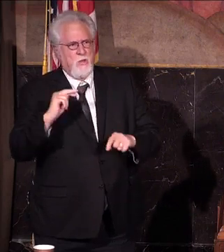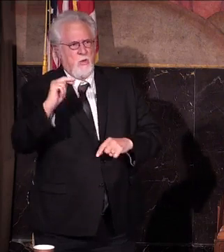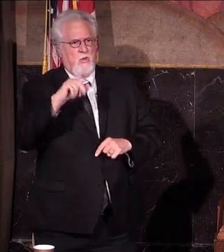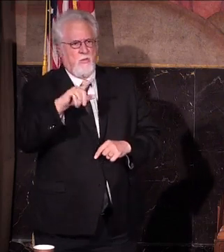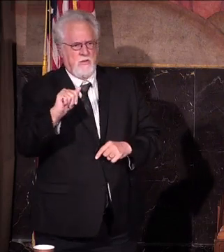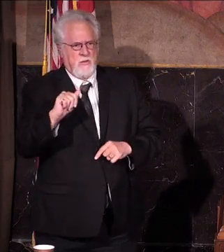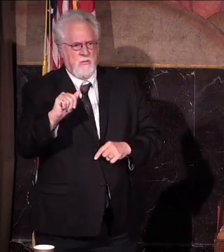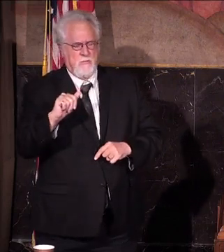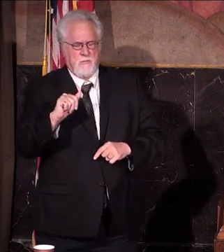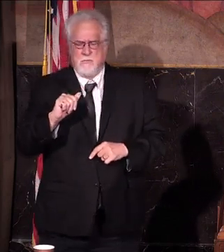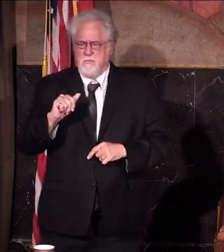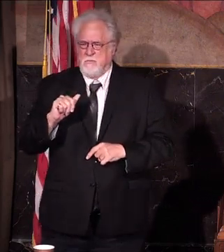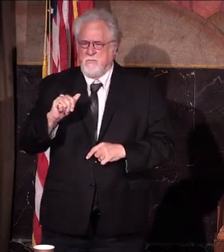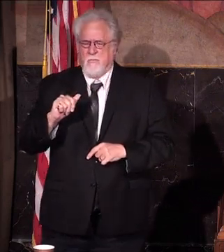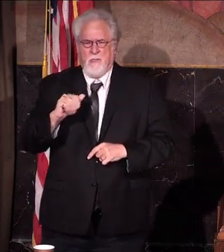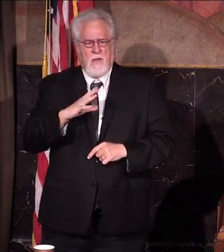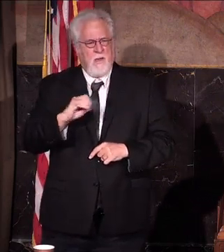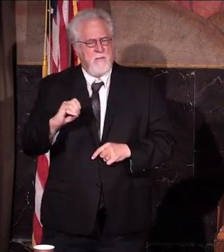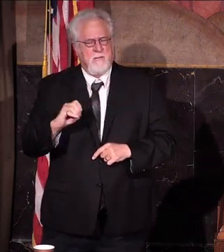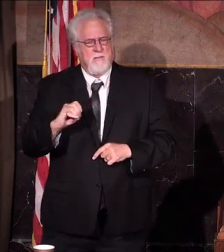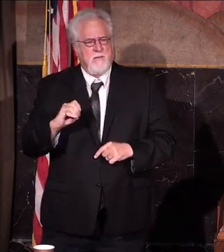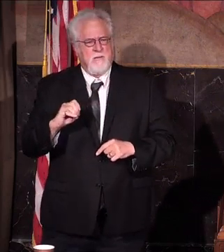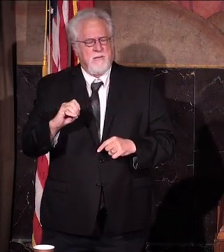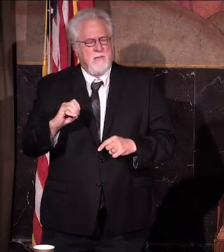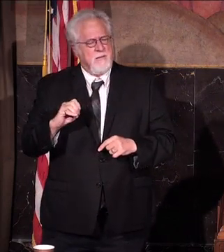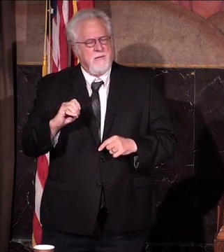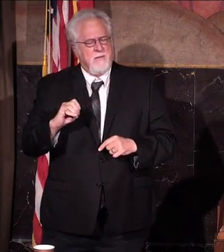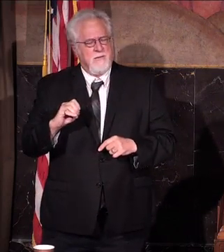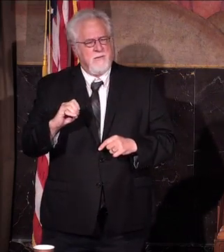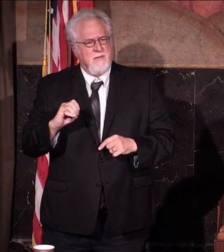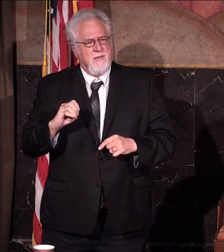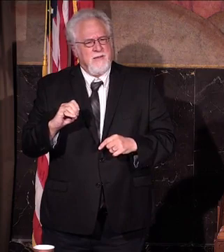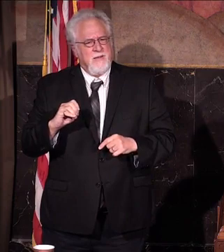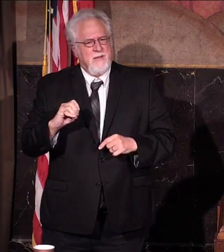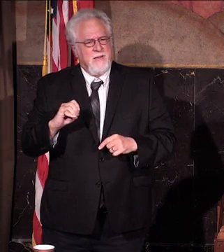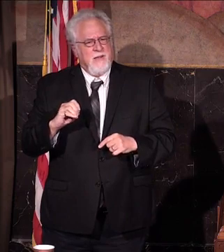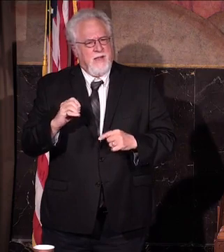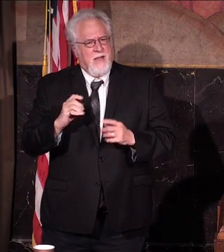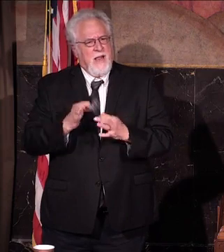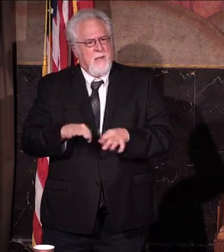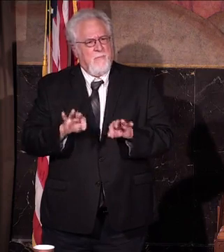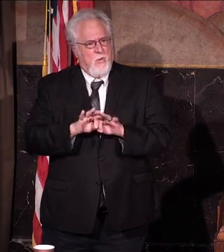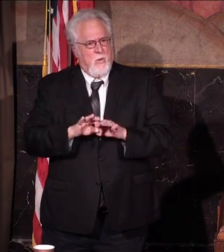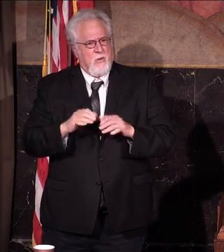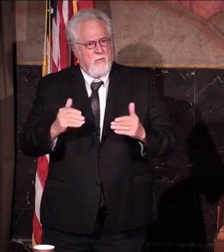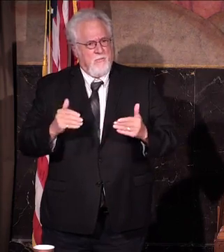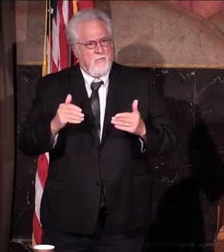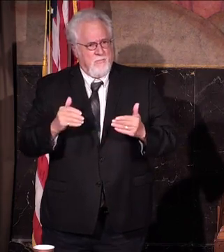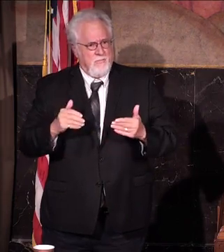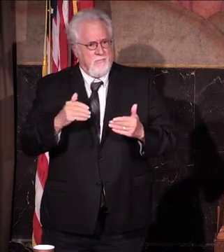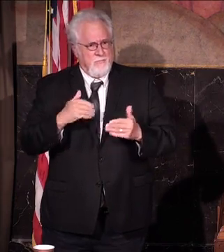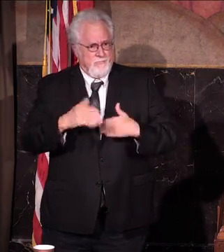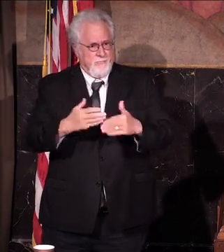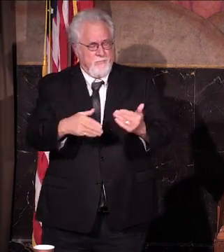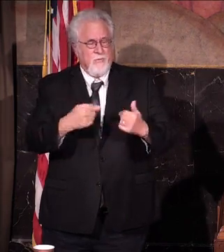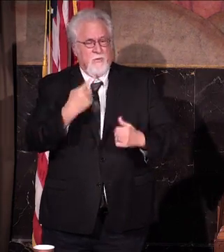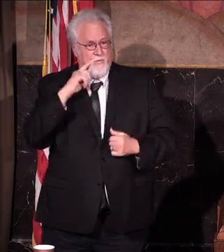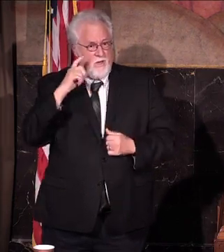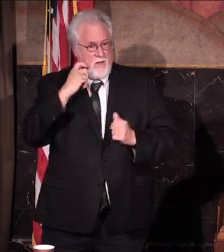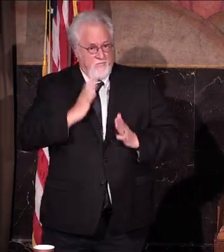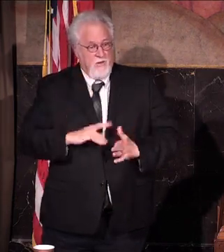Louisiana. And it was very it was a very important move on the part of the Governor, and I